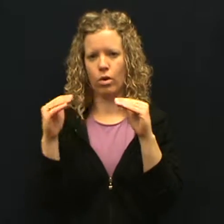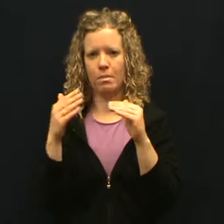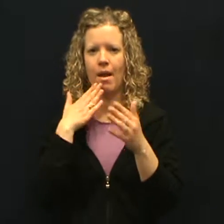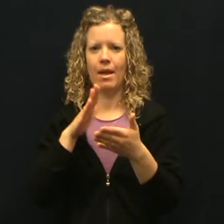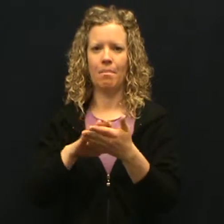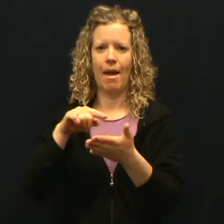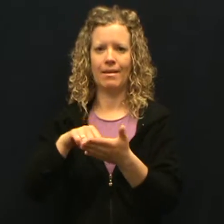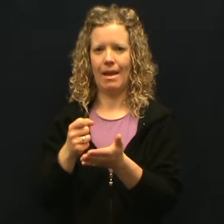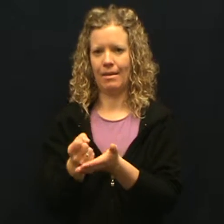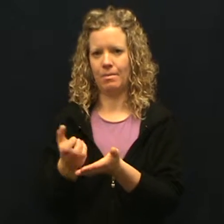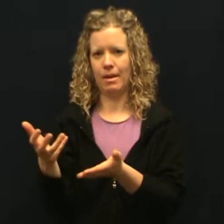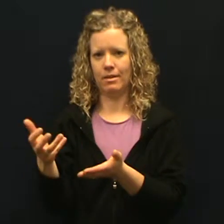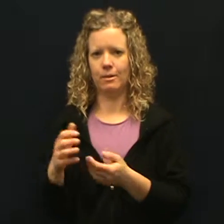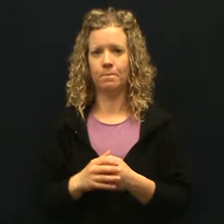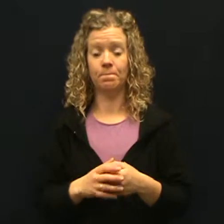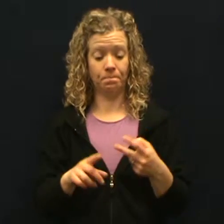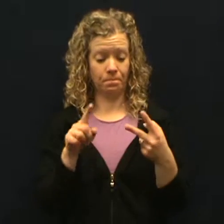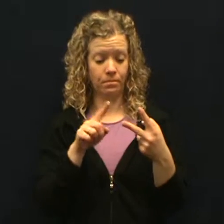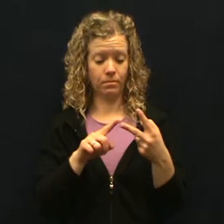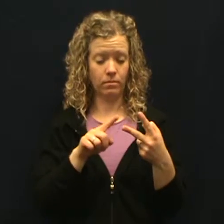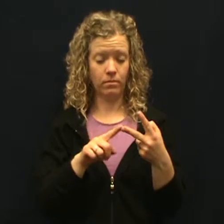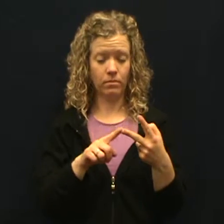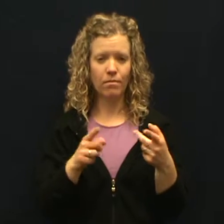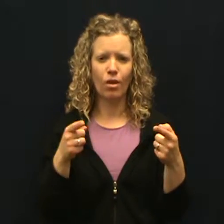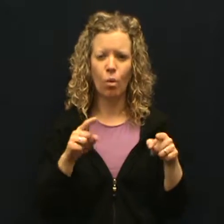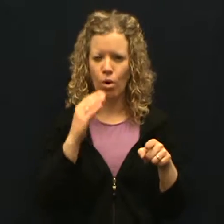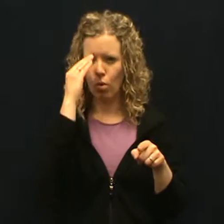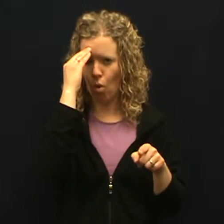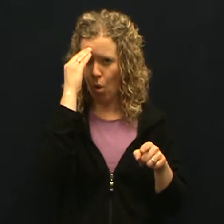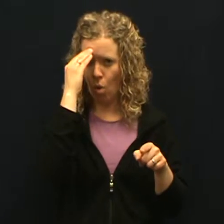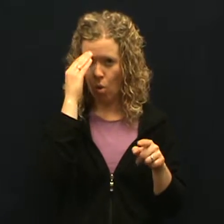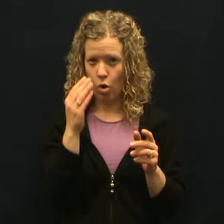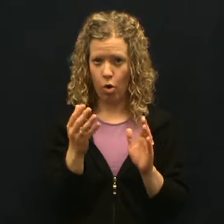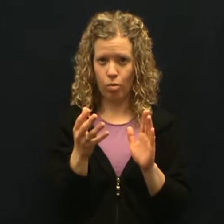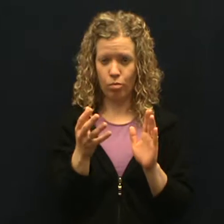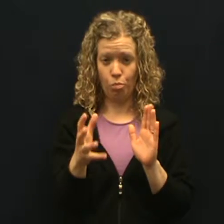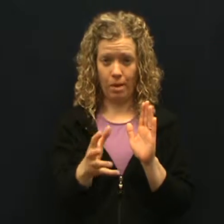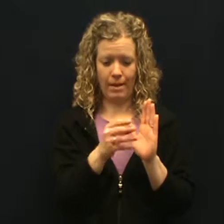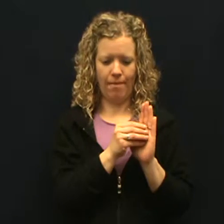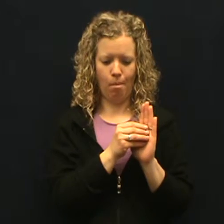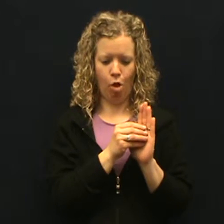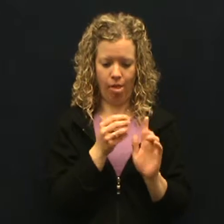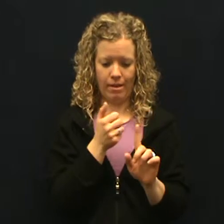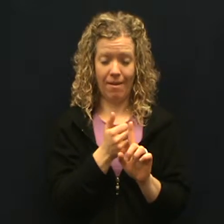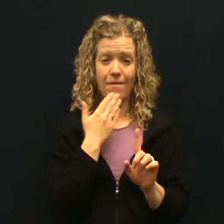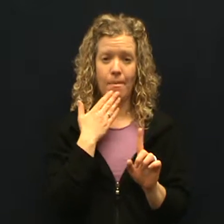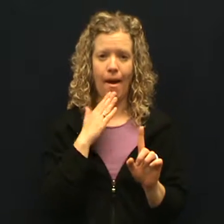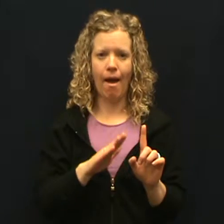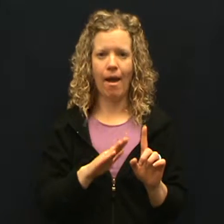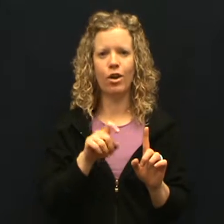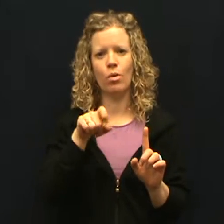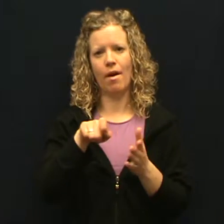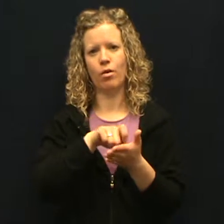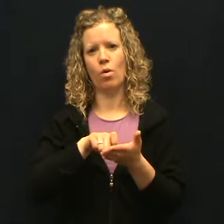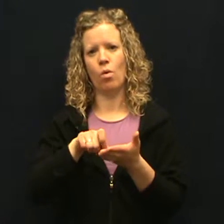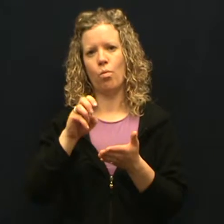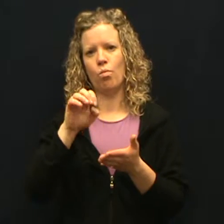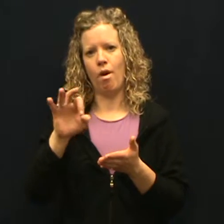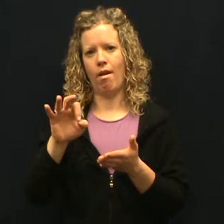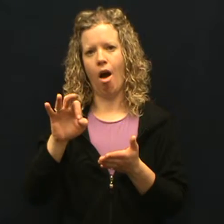second step, once you know a specific receivable is bad, is you have to write off that specific receivable, and that's what we're going to look at